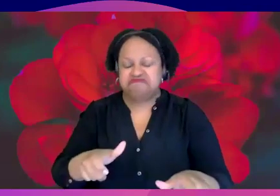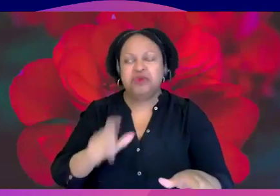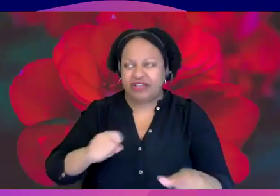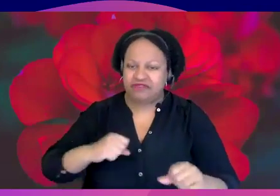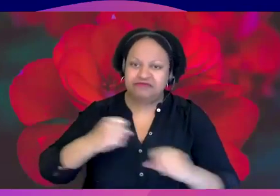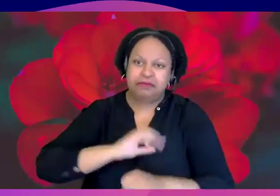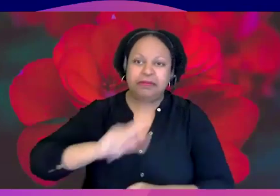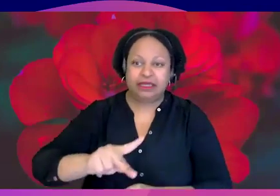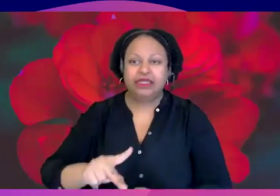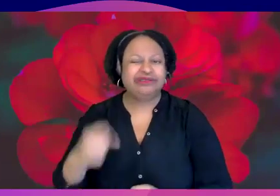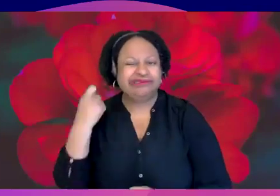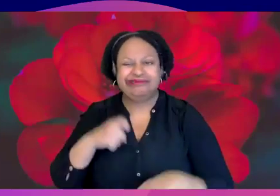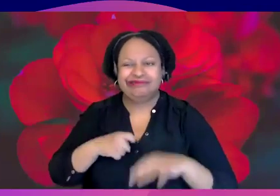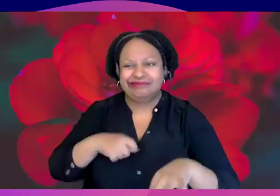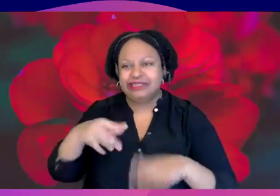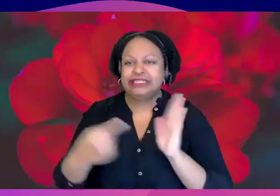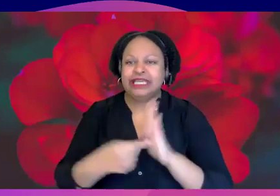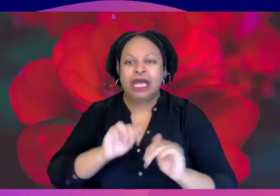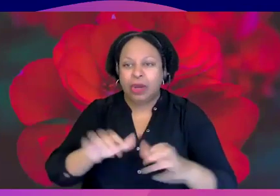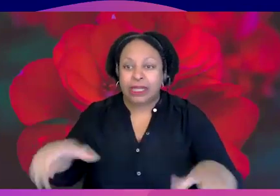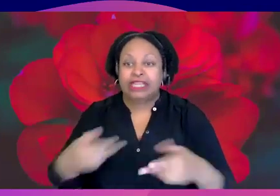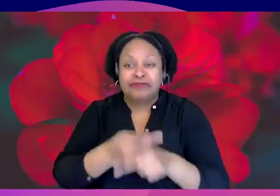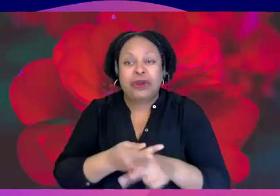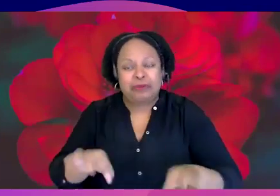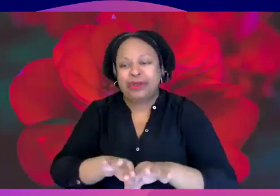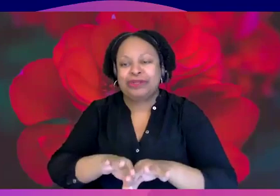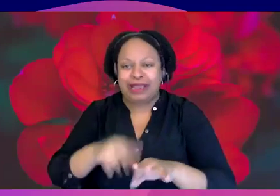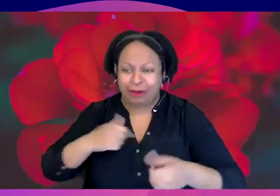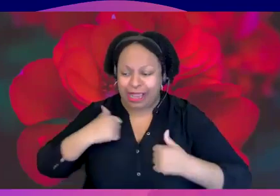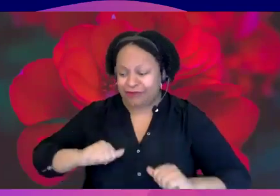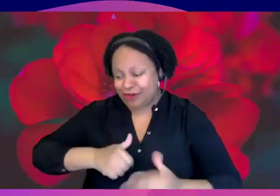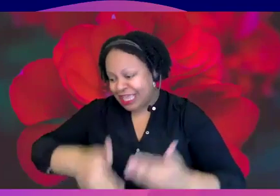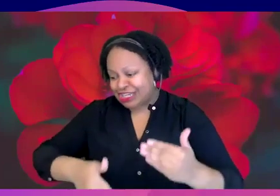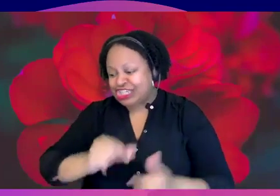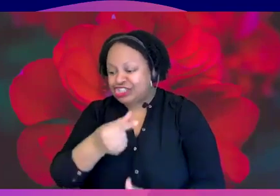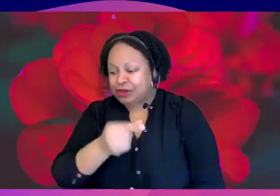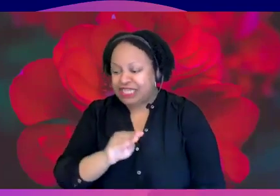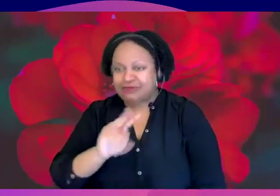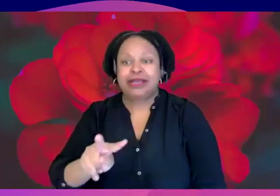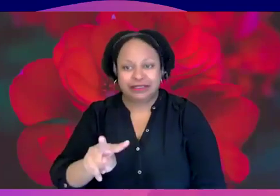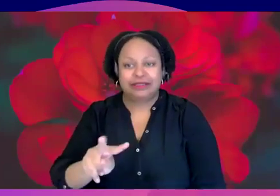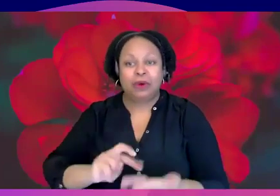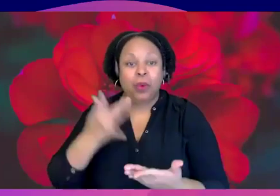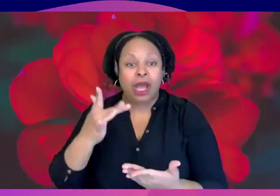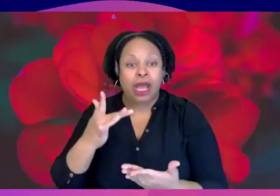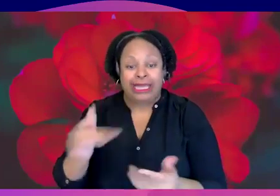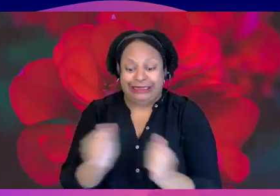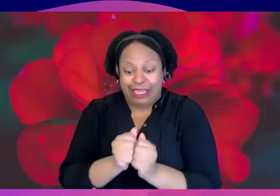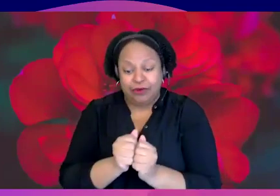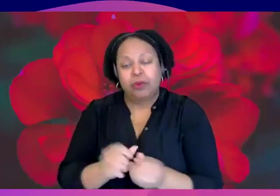it's important in our efforts to end gender-based violence, because together we are stronger and we can have more of an impact.